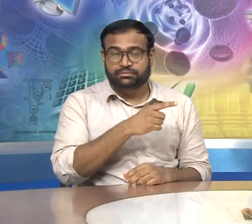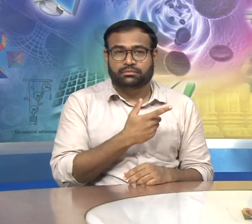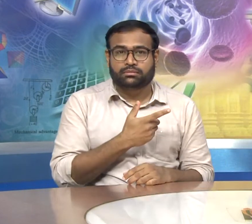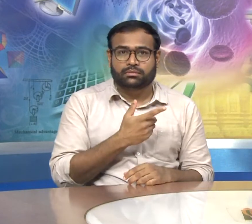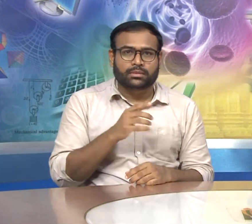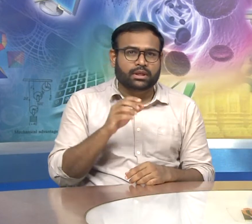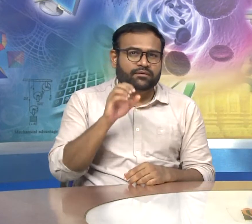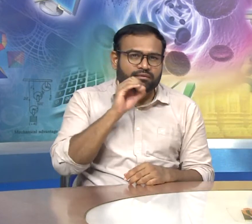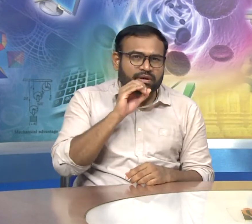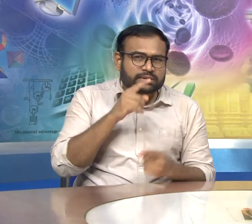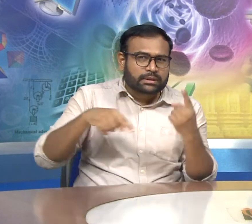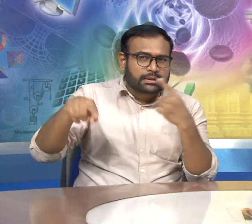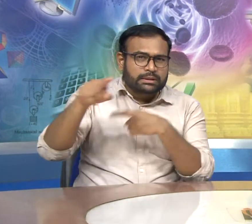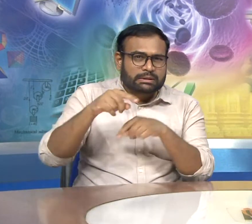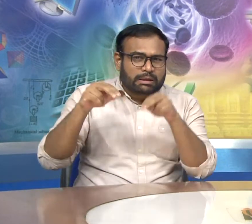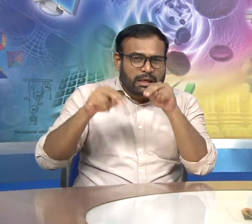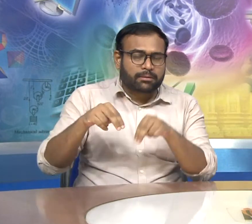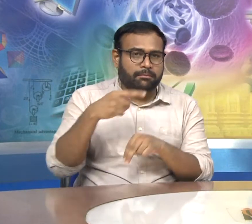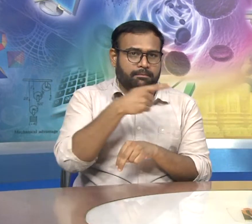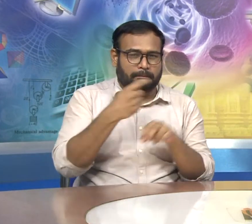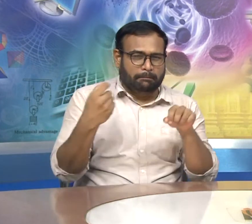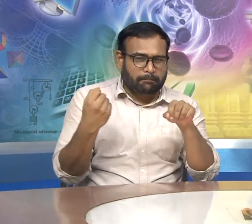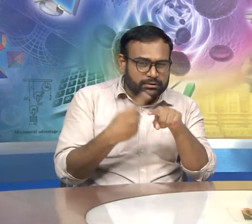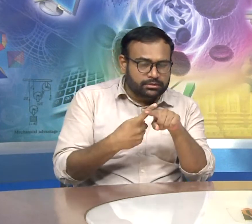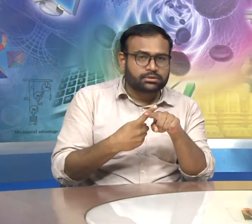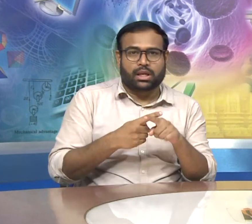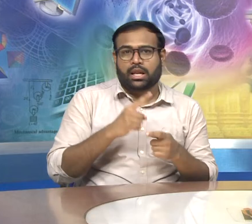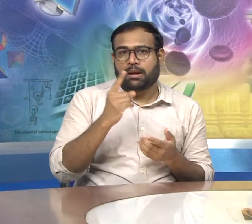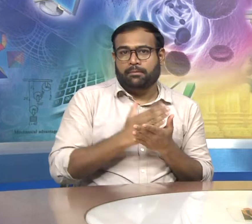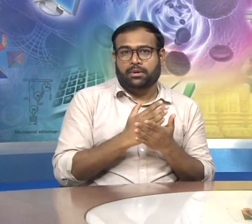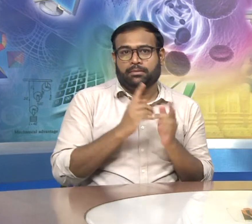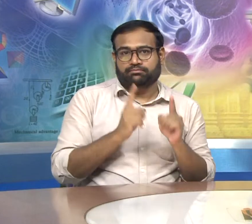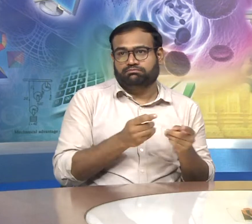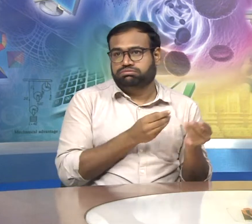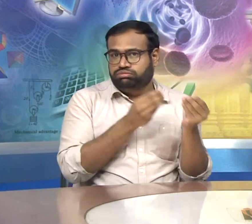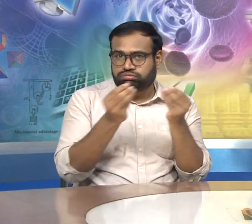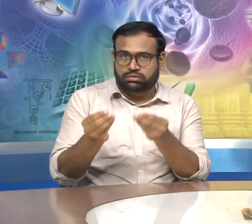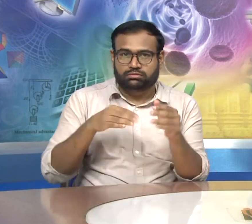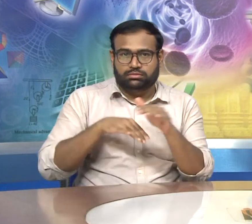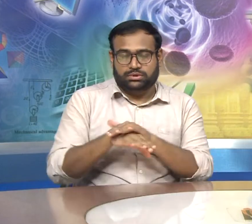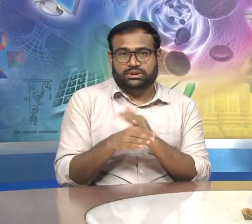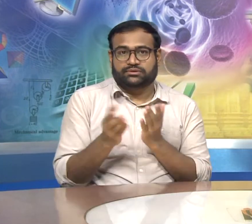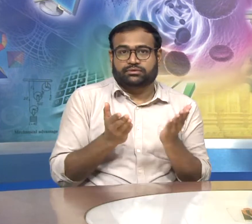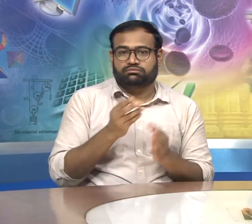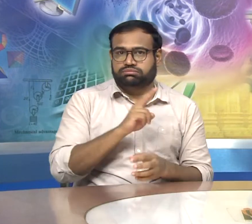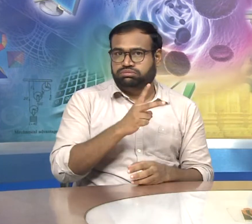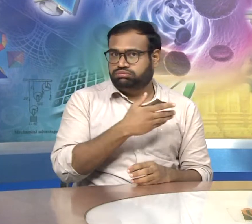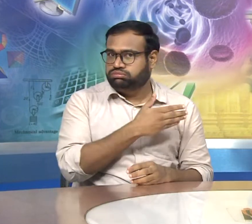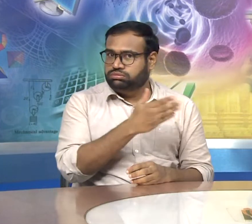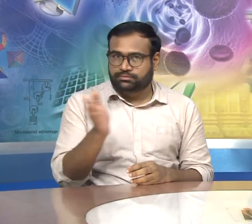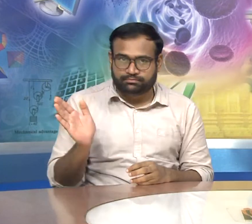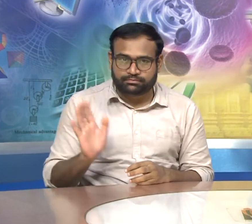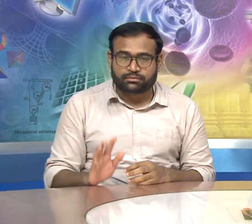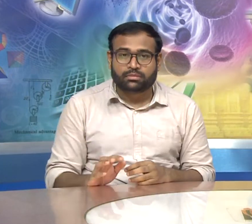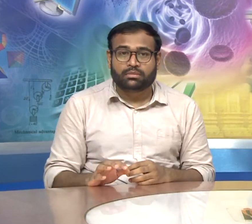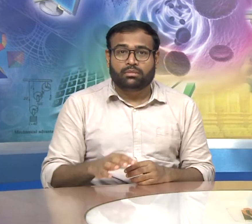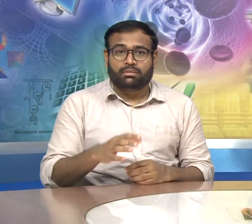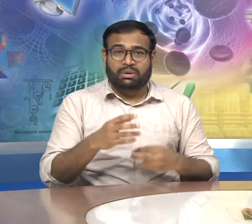Library services. To meet information need of the user, libraries provide